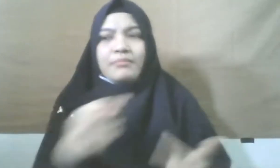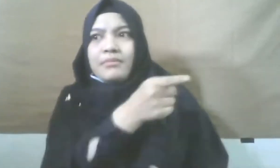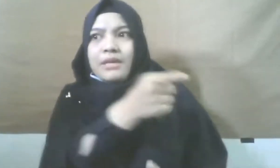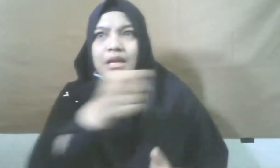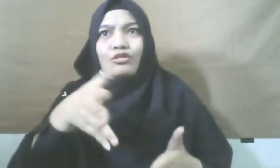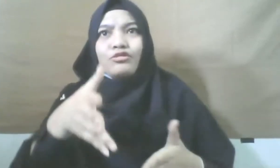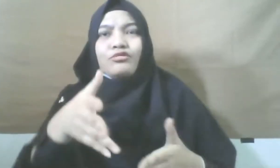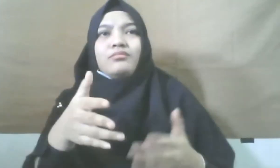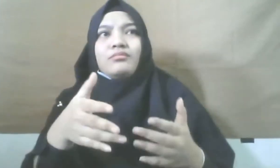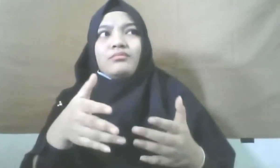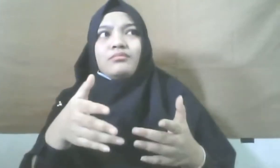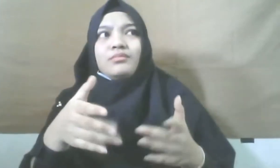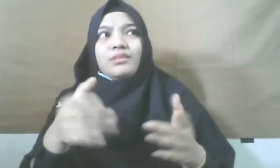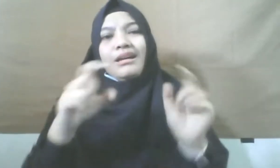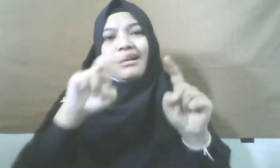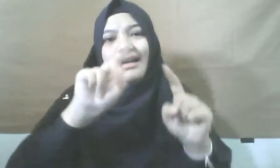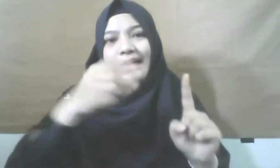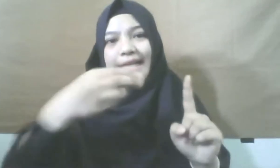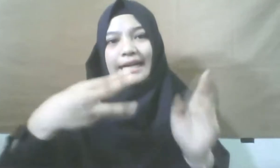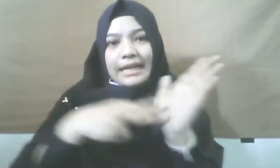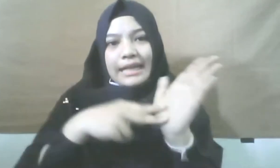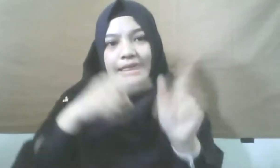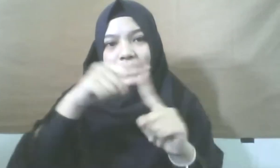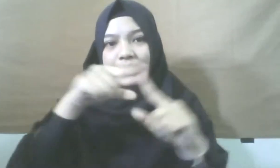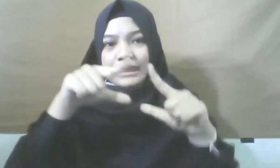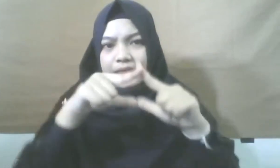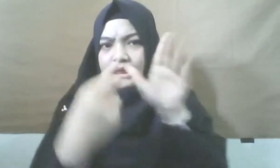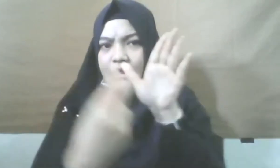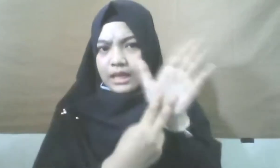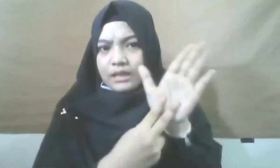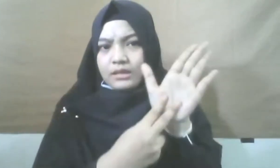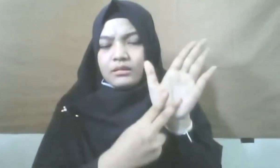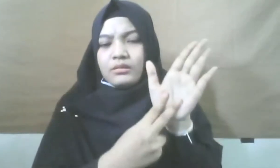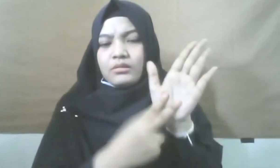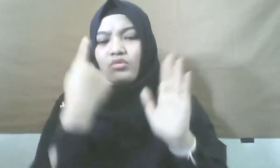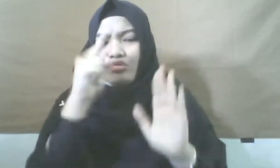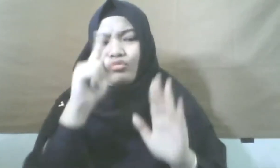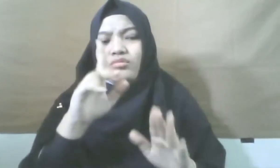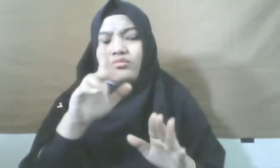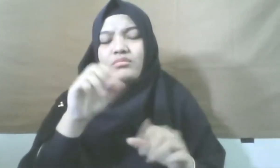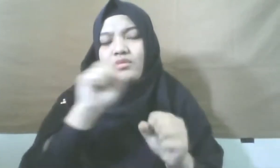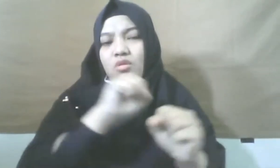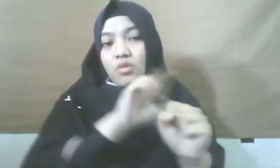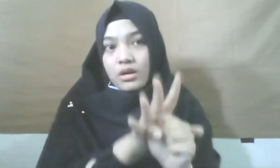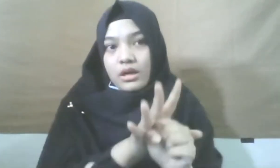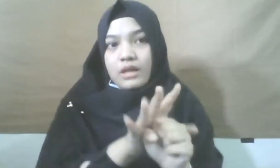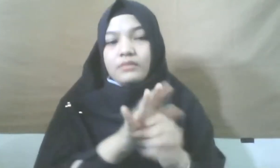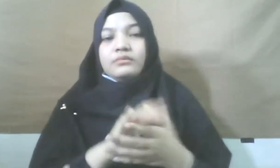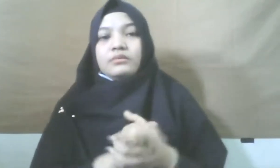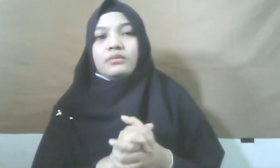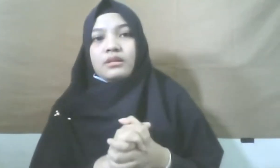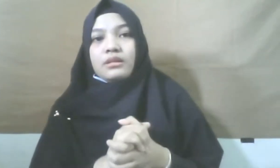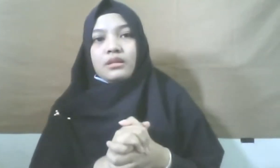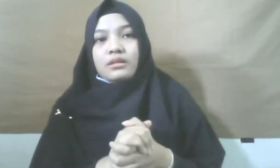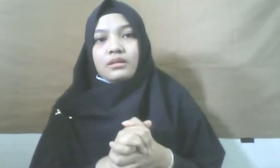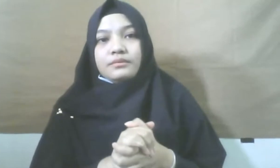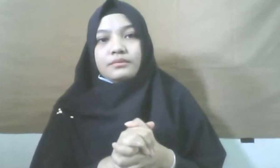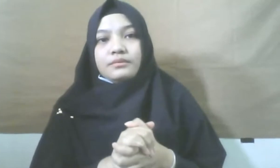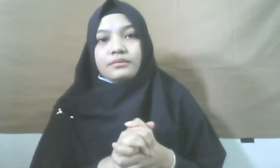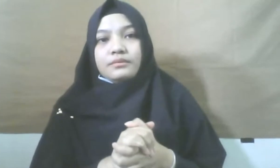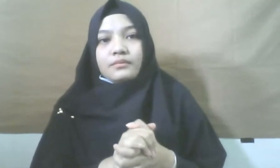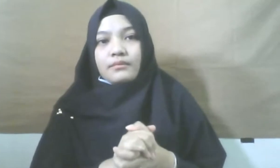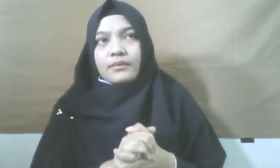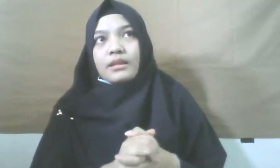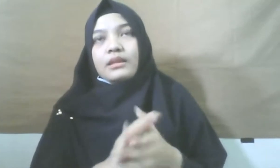and ATC. And for the conflict areas, and Sharyn could add about it, but for the transportations